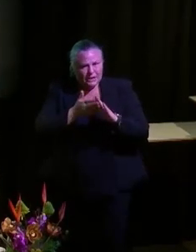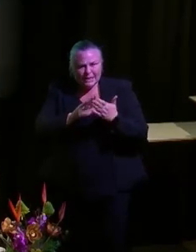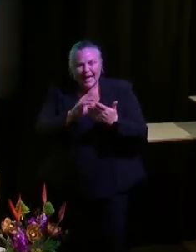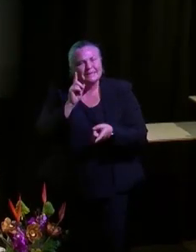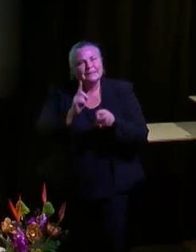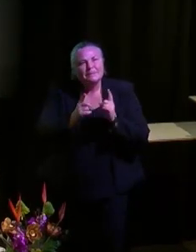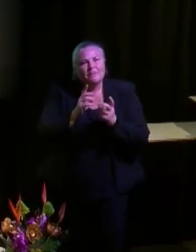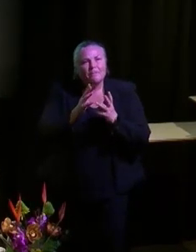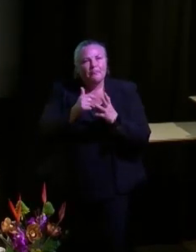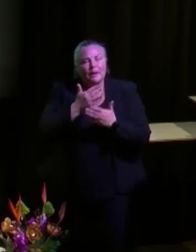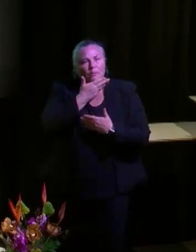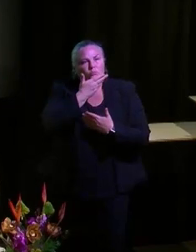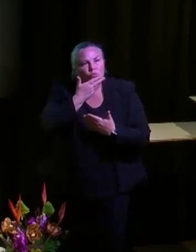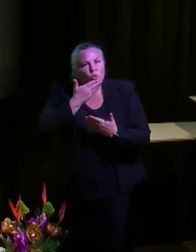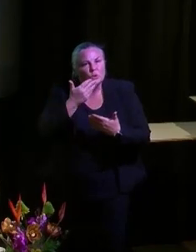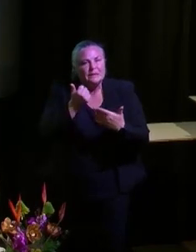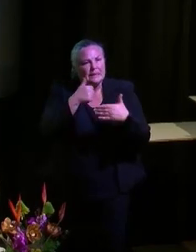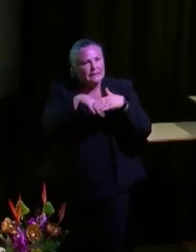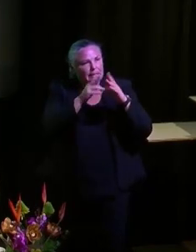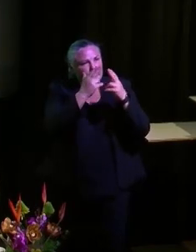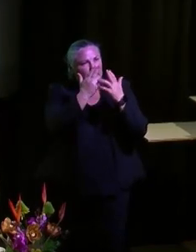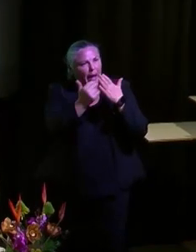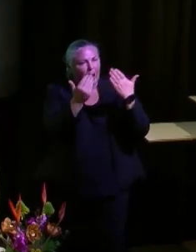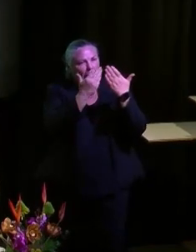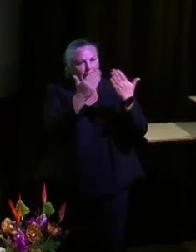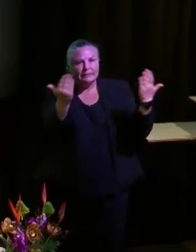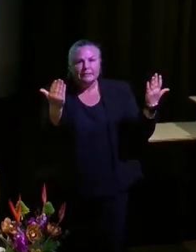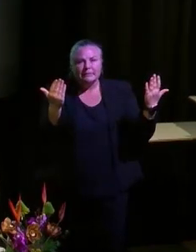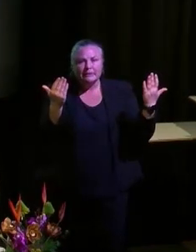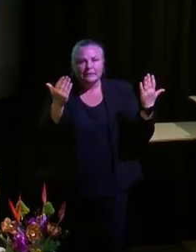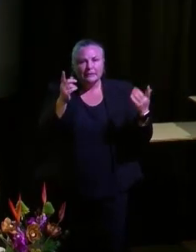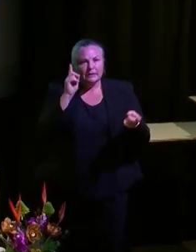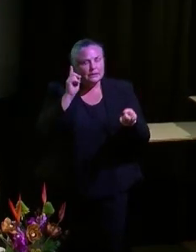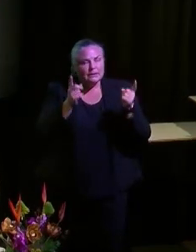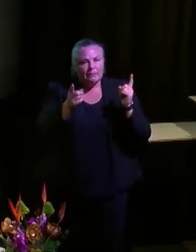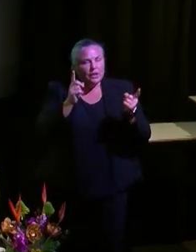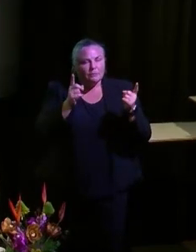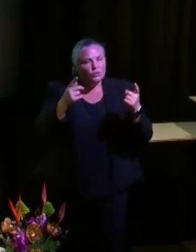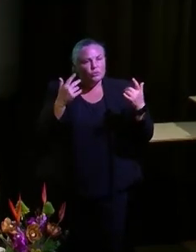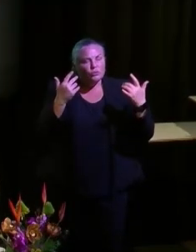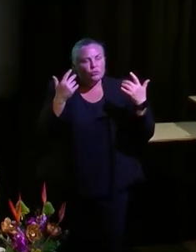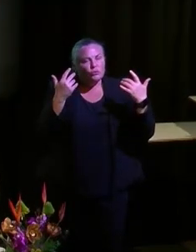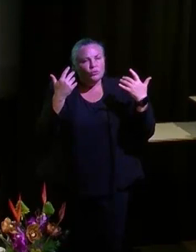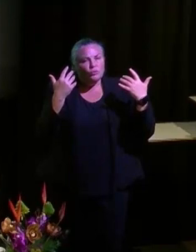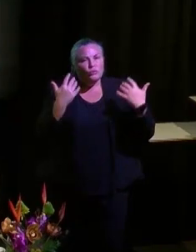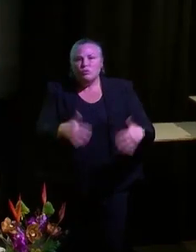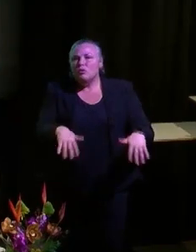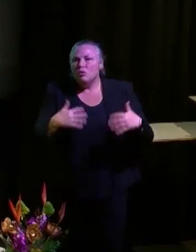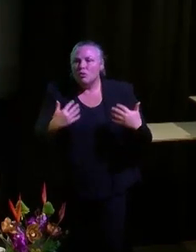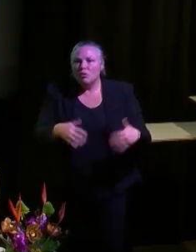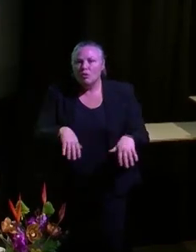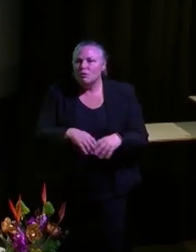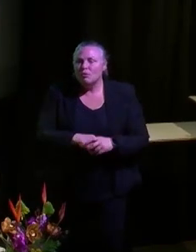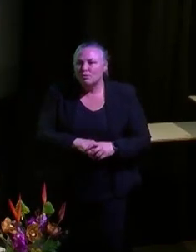or whatever it is within the work, it just surpasses what the content is, and people,